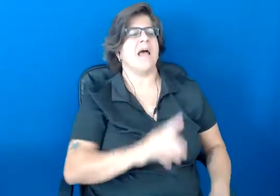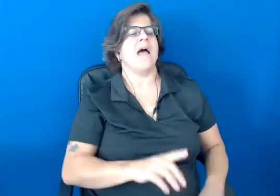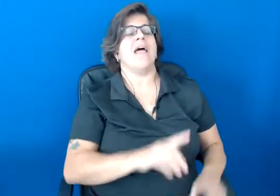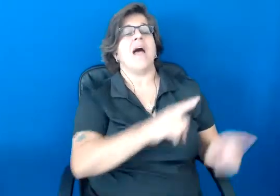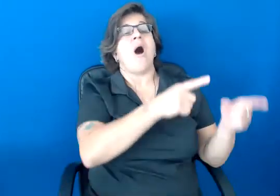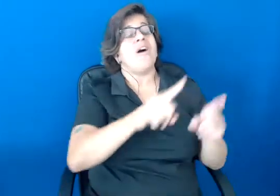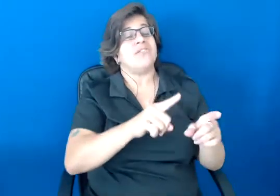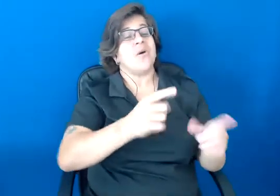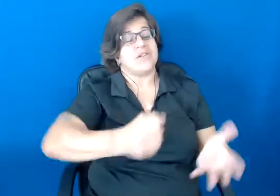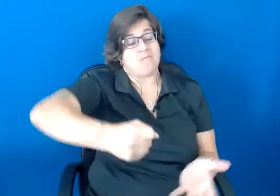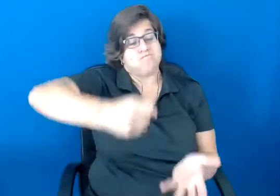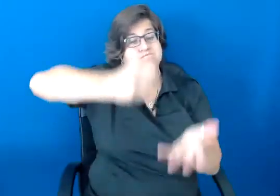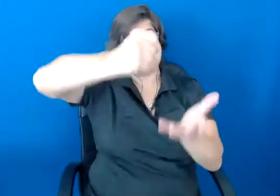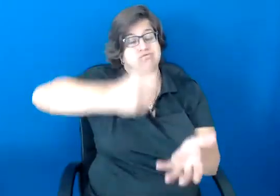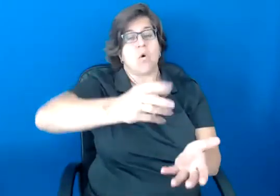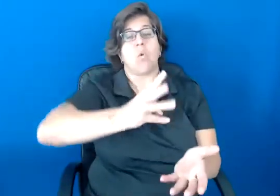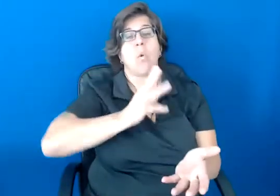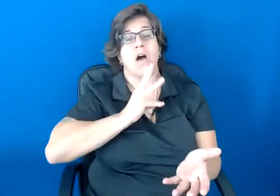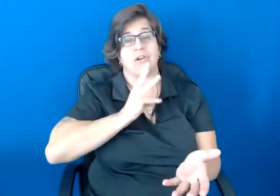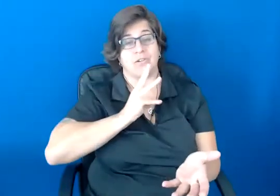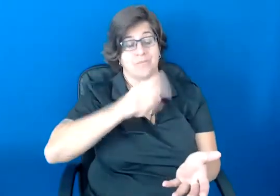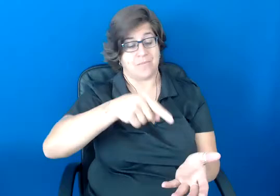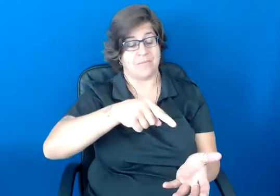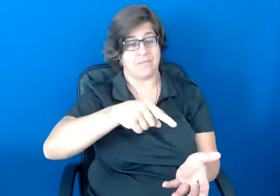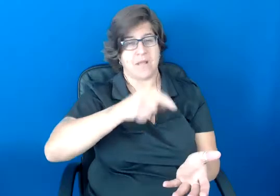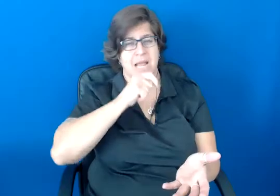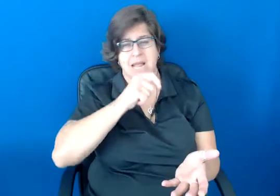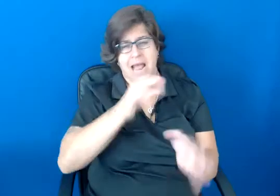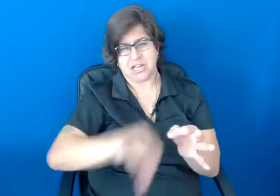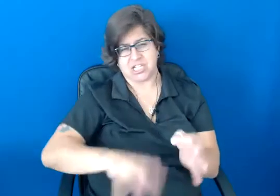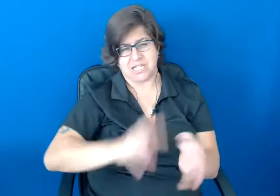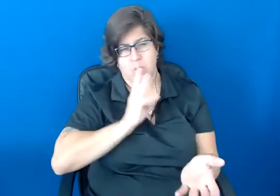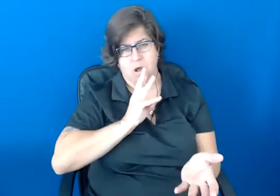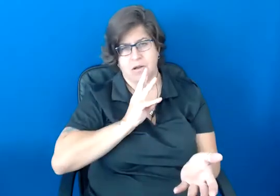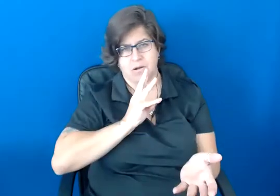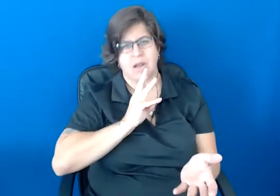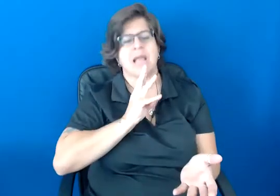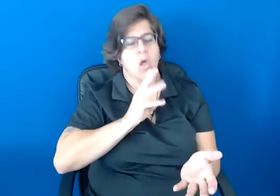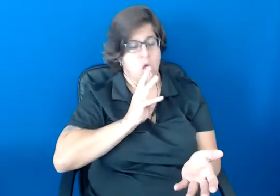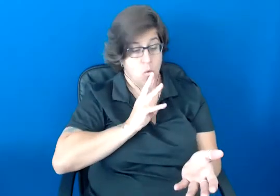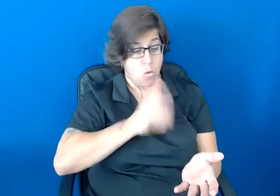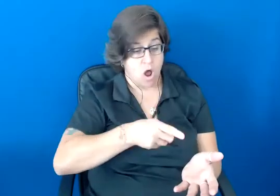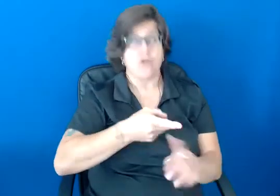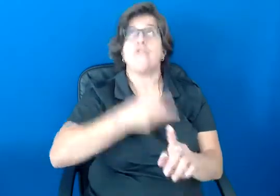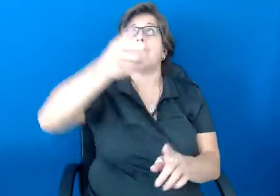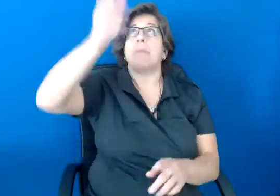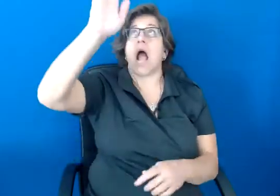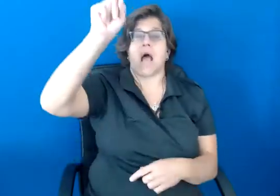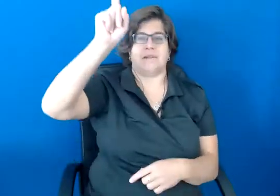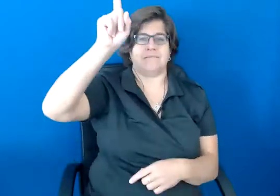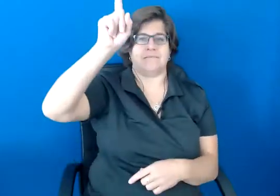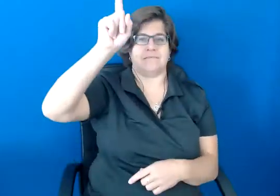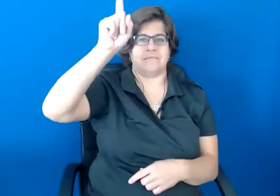of water. Not just any water. God's water. So as soon as I take that